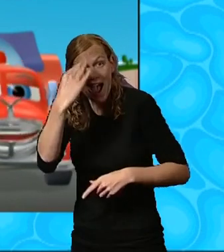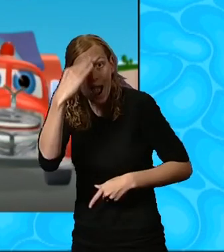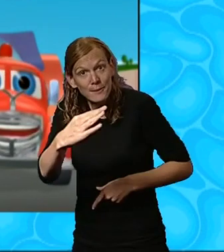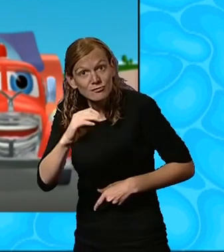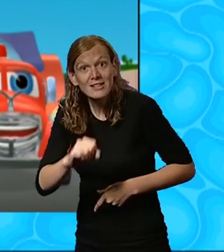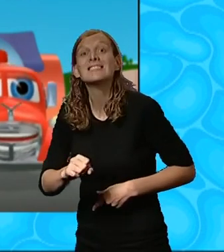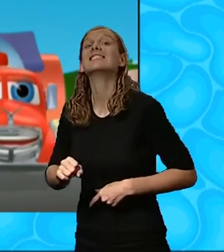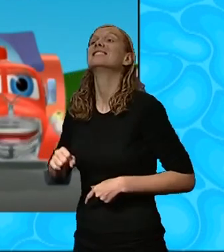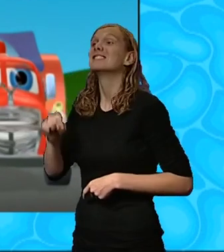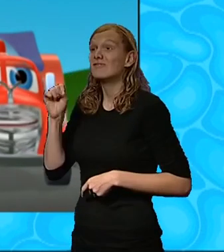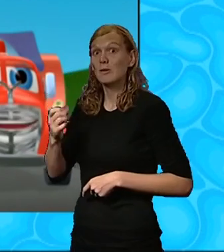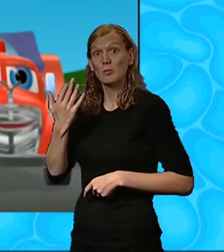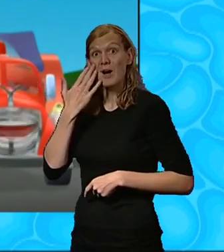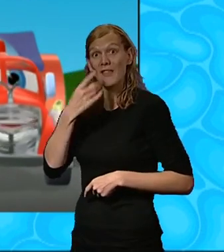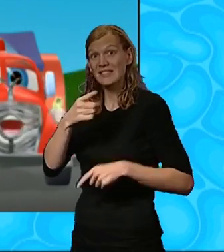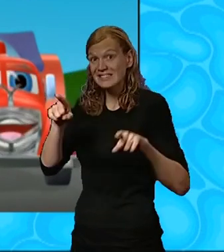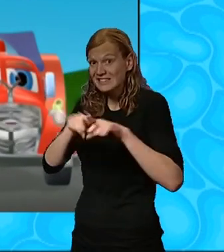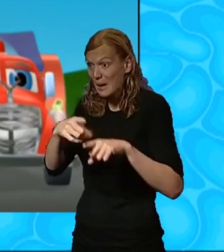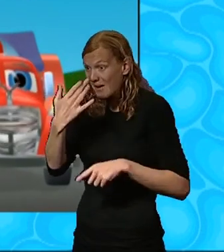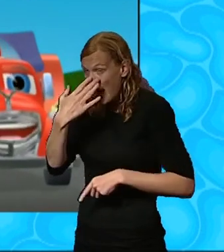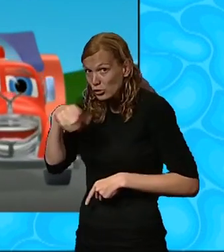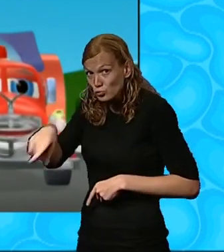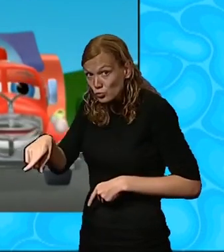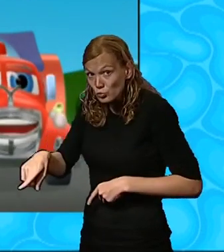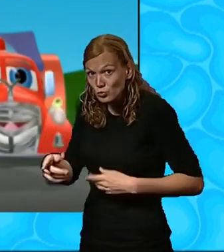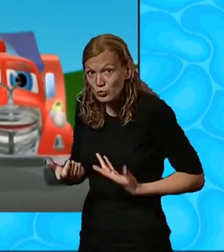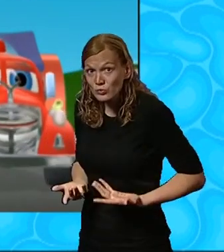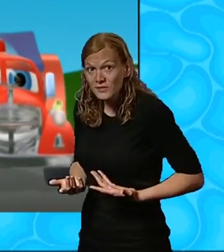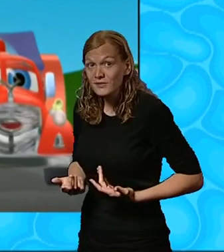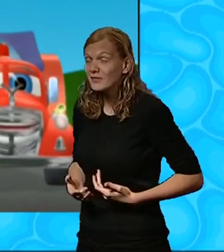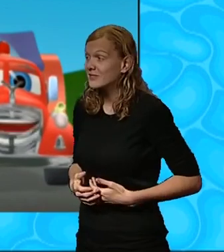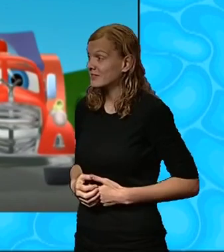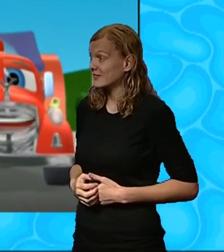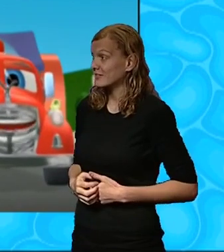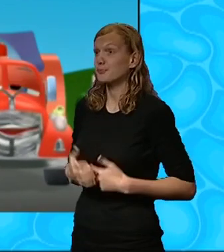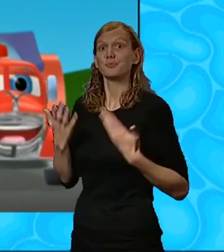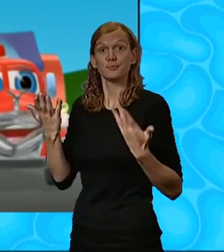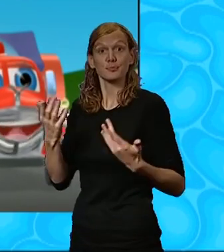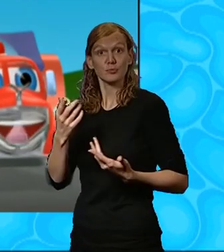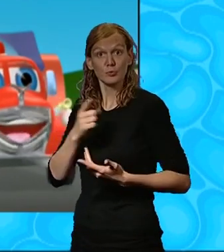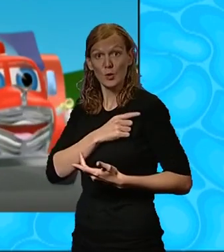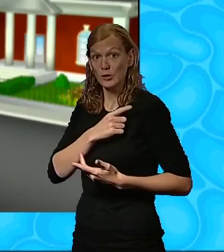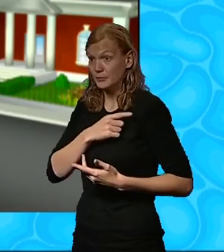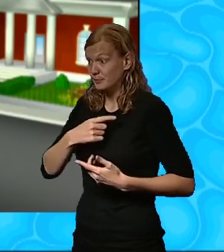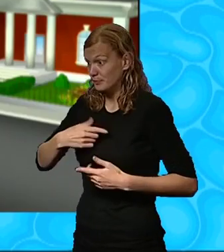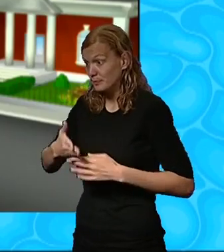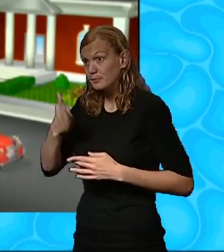it was. When he was just about your age. Well, shall we visit the rest of the